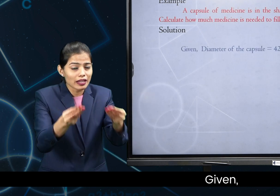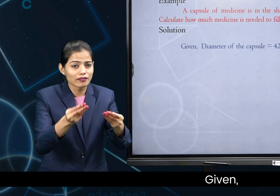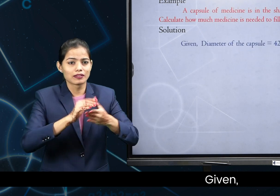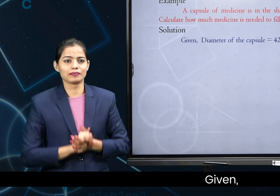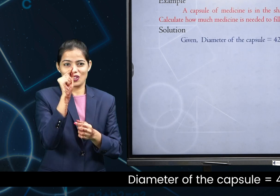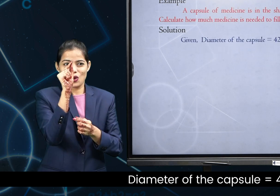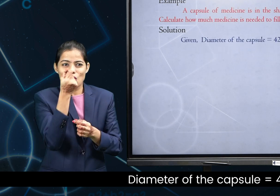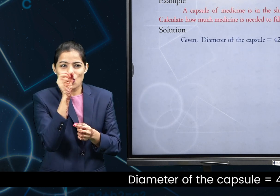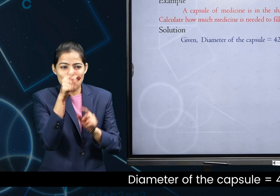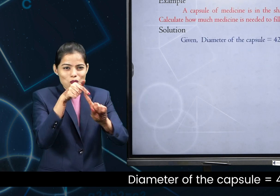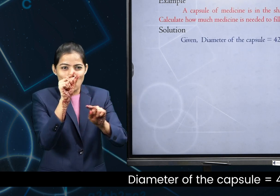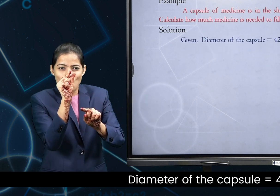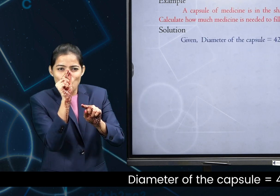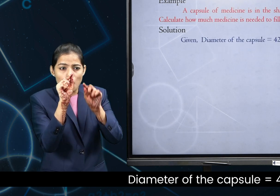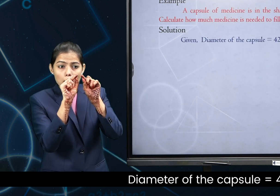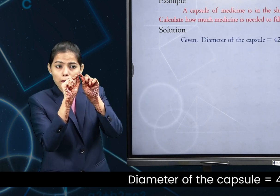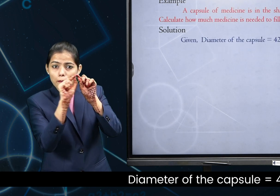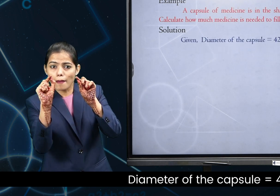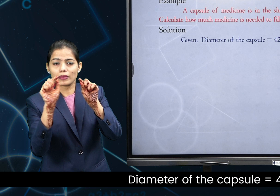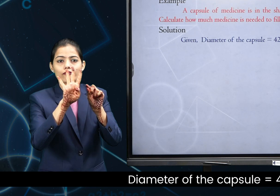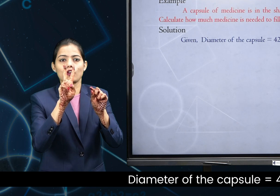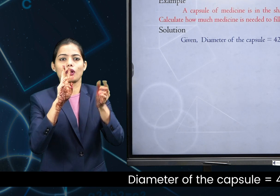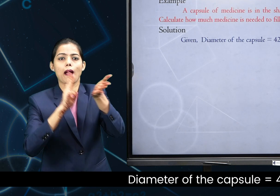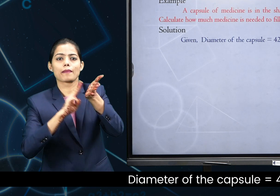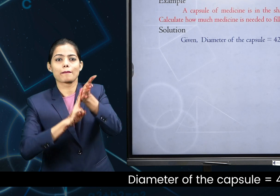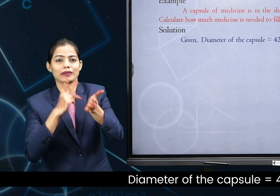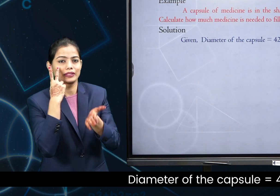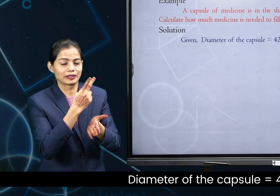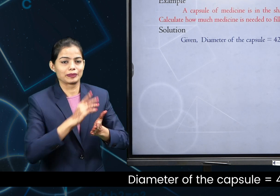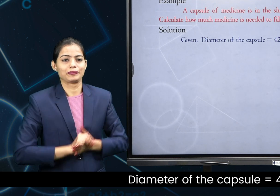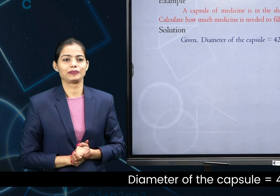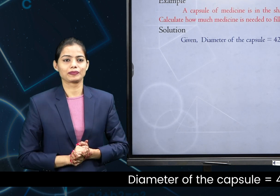Given diameter of the capsule is equal to 42 mm,